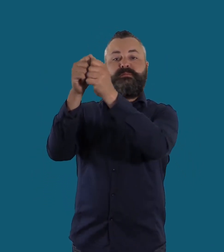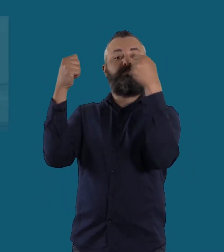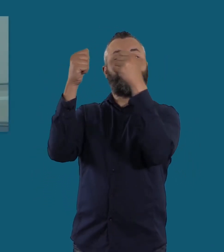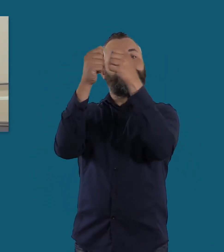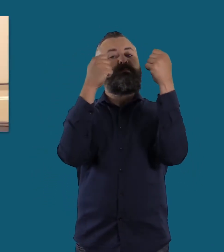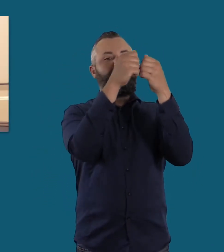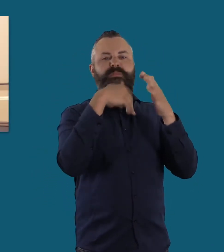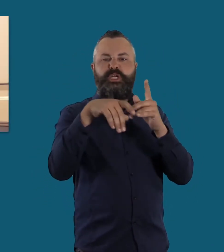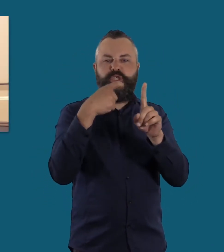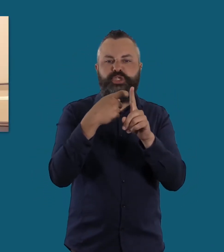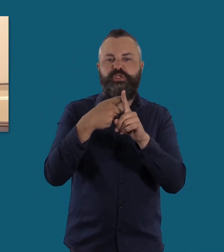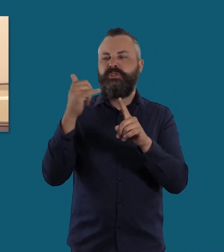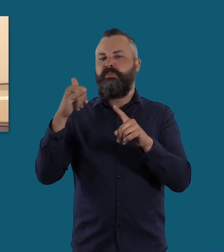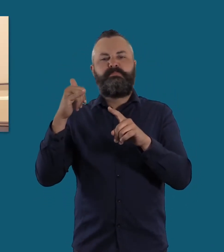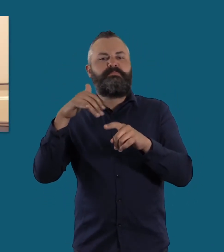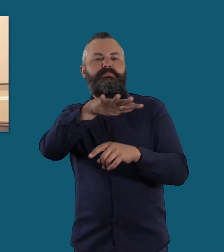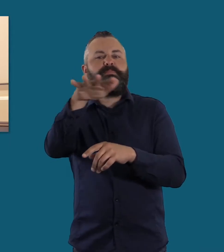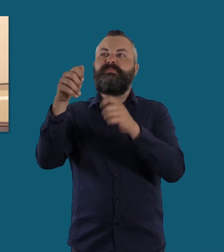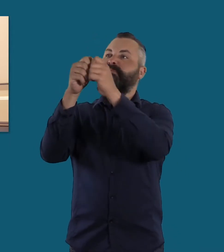Secure suspended cupboard doors with sturdy latches.